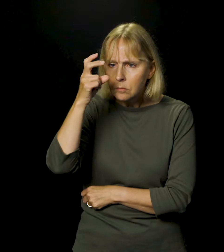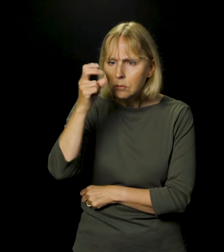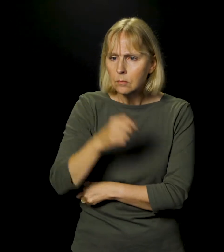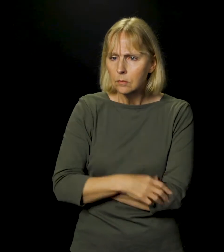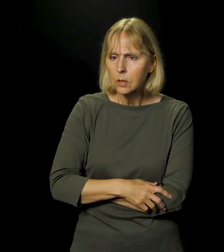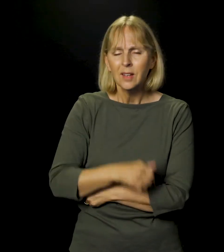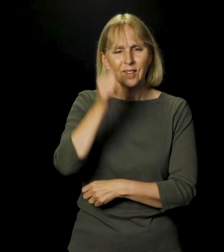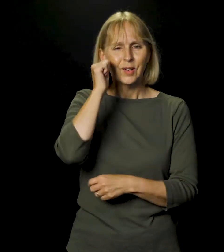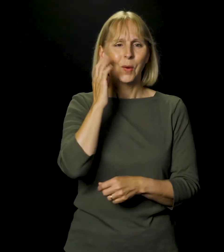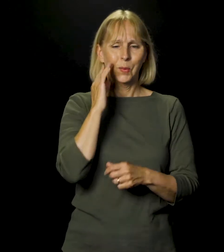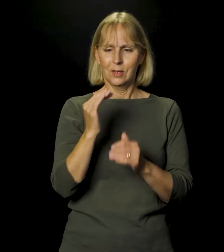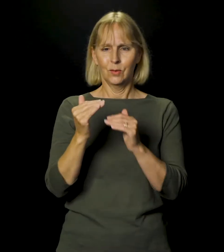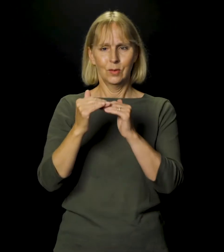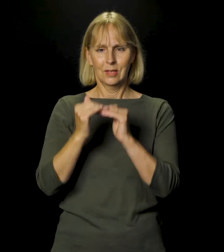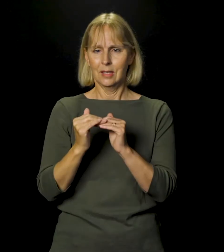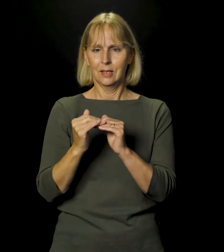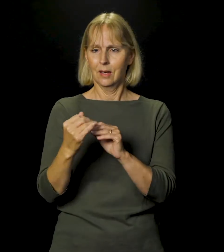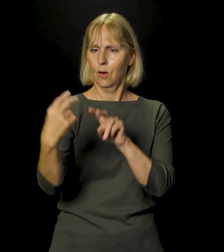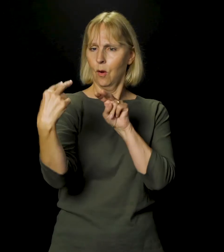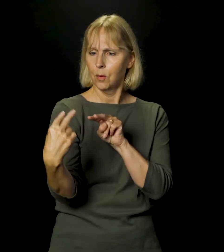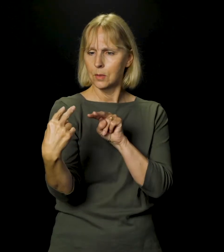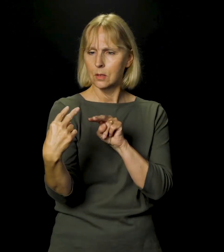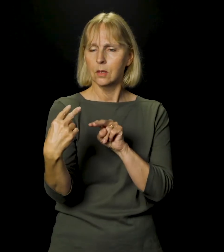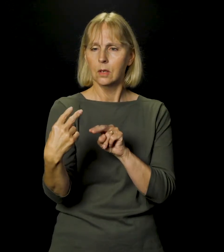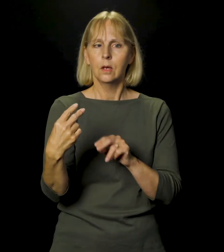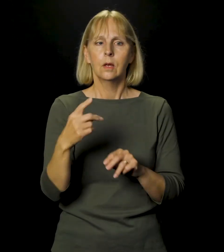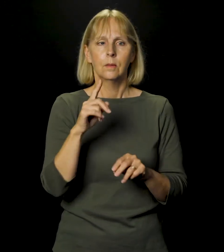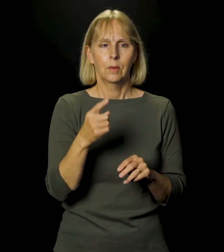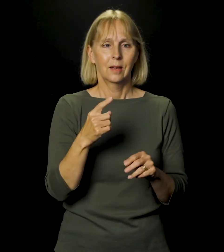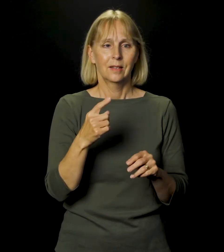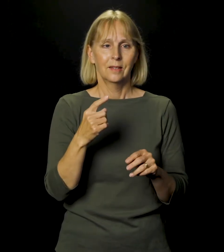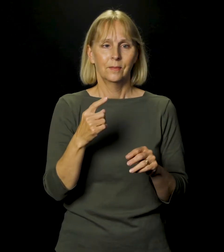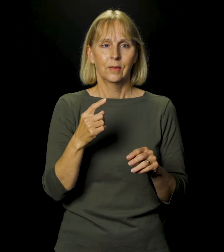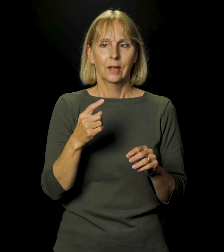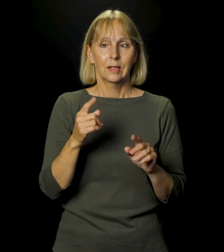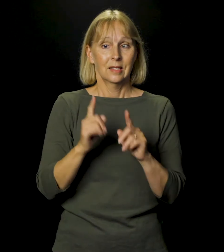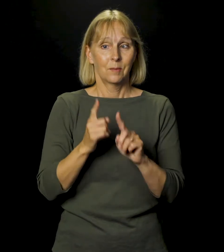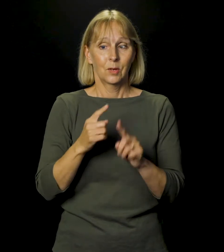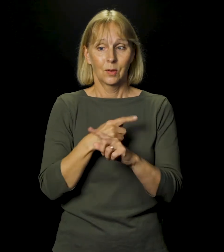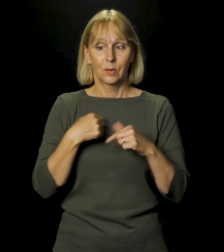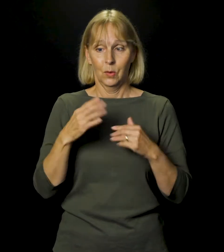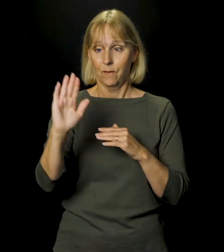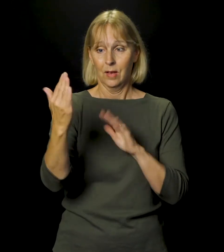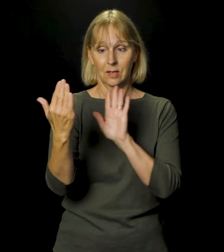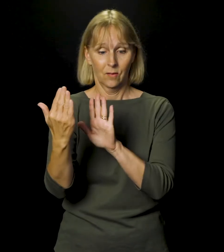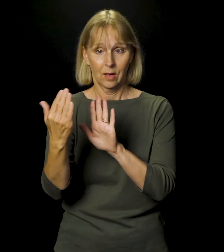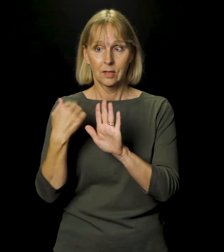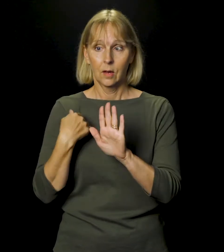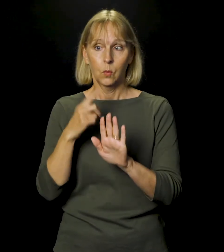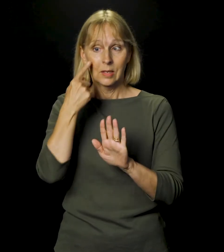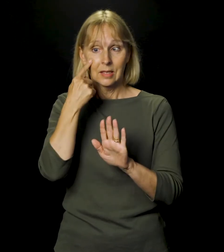and they can probably just see the glow of our phone screen as we get a notification. And just check that out. Sorry, I was paying attention to you.